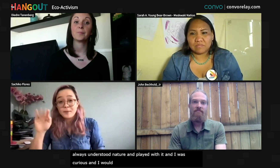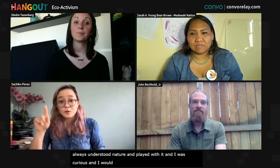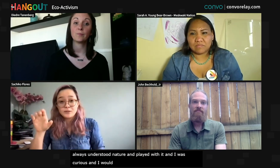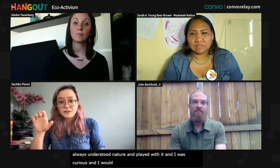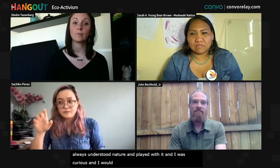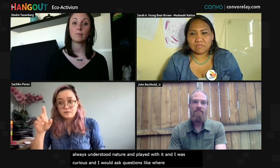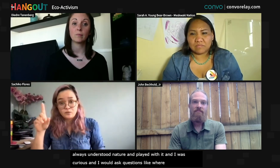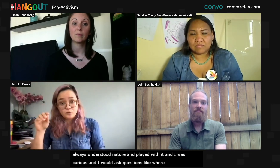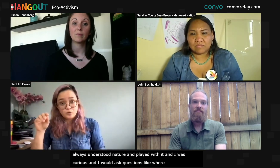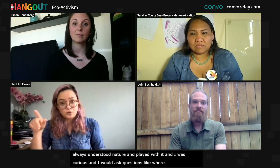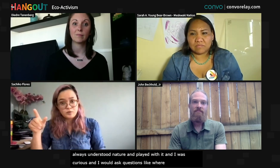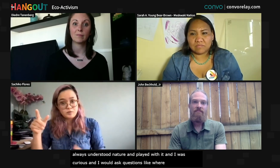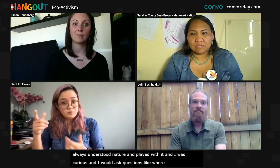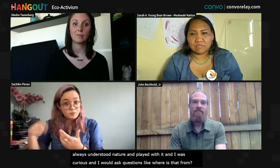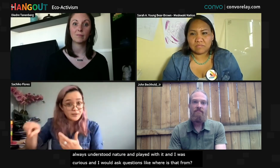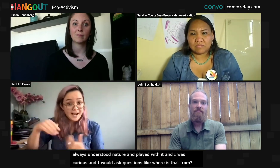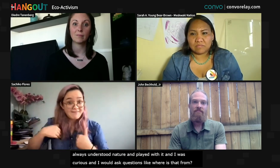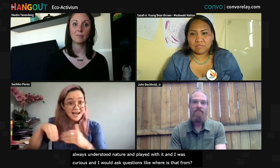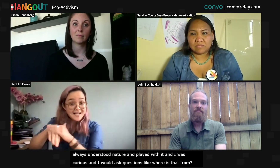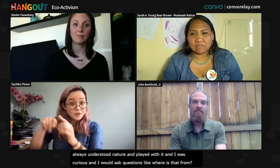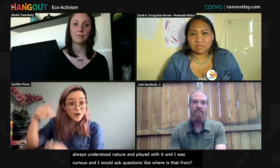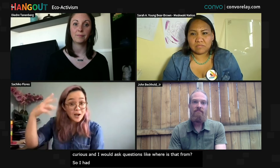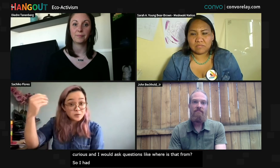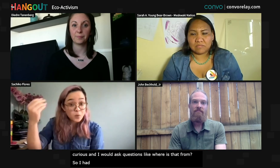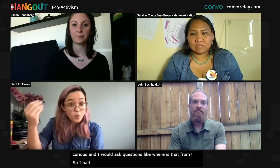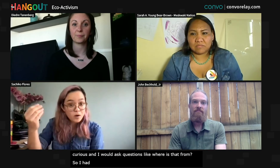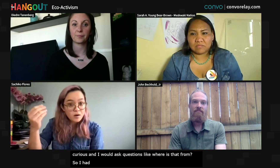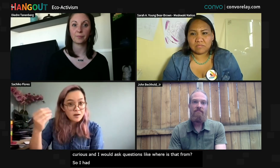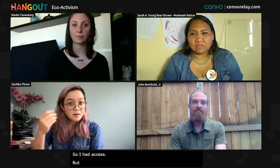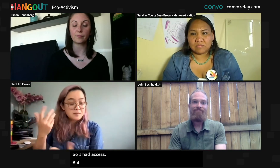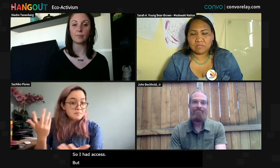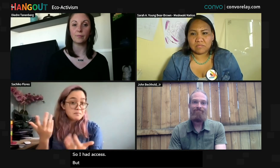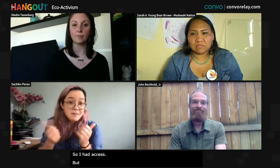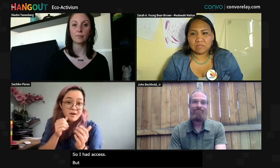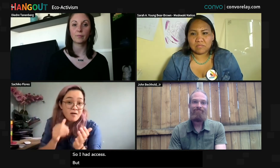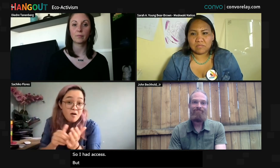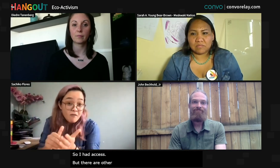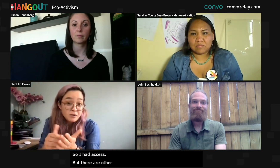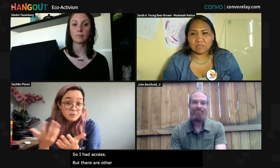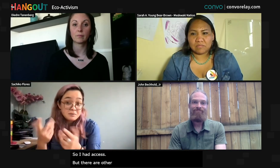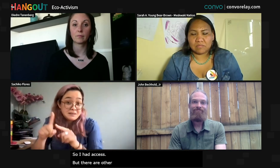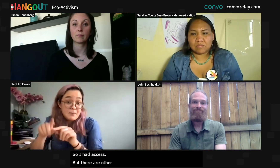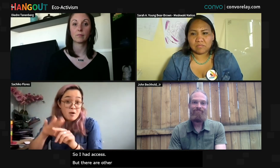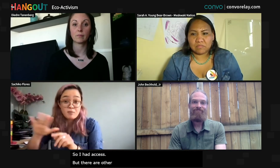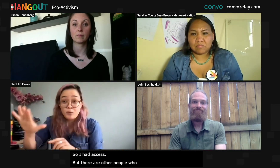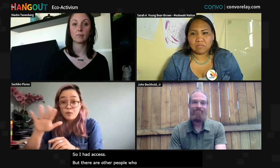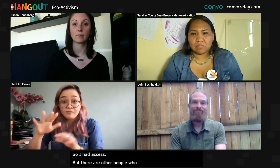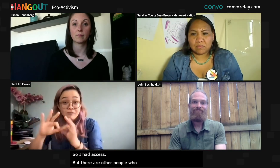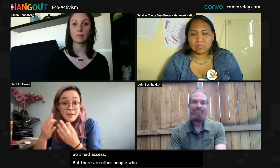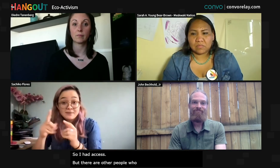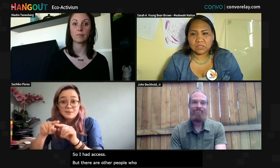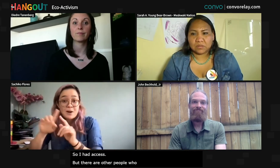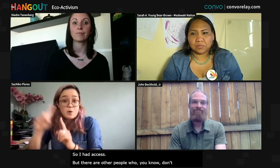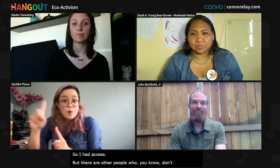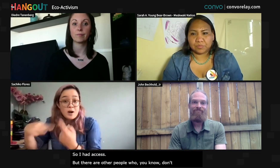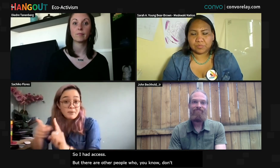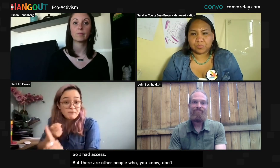access. But there are other people who, don't really have access to being outside in nature very